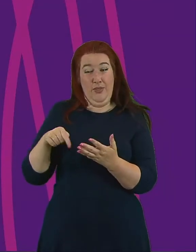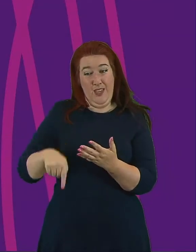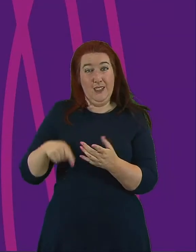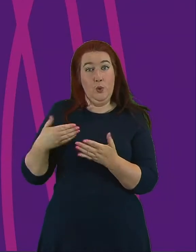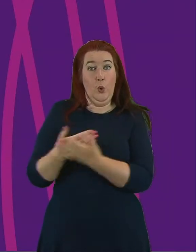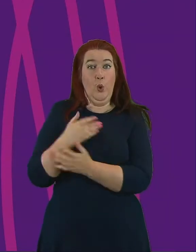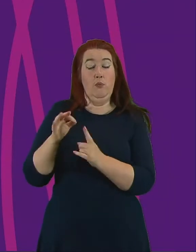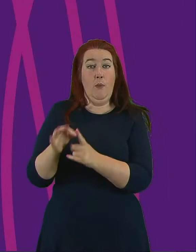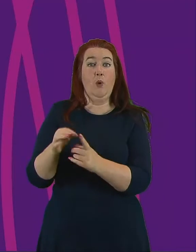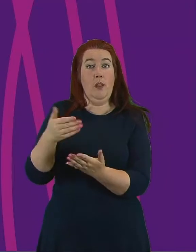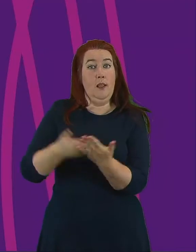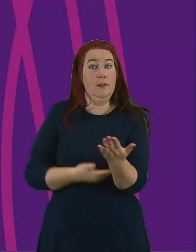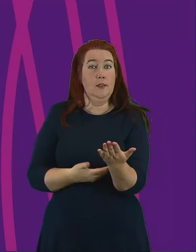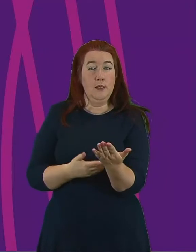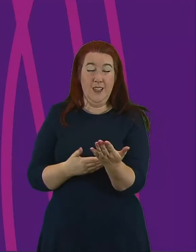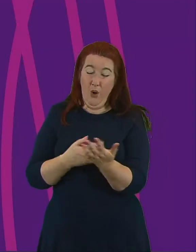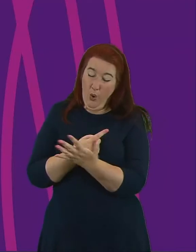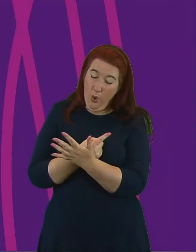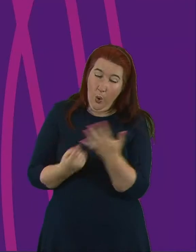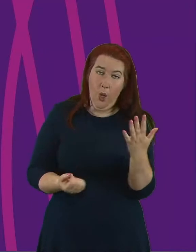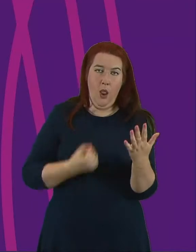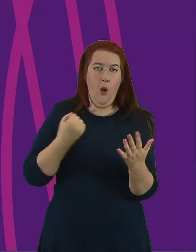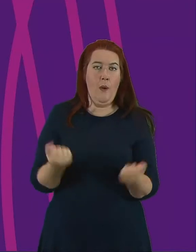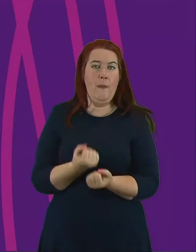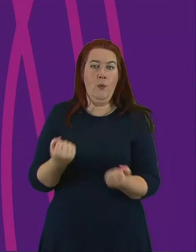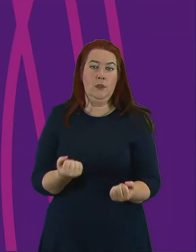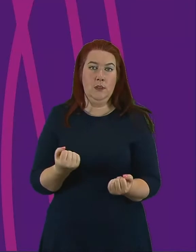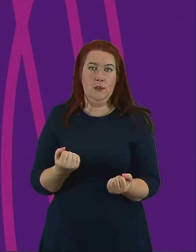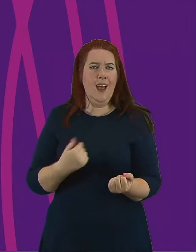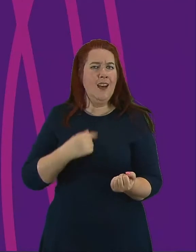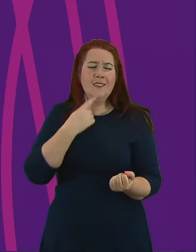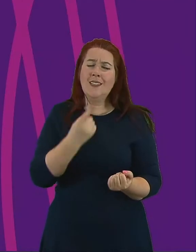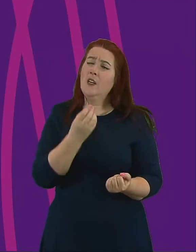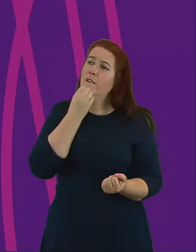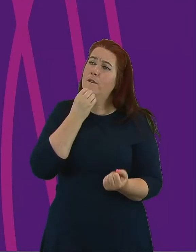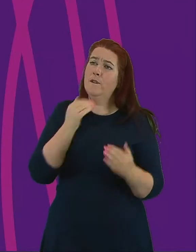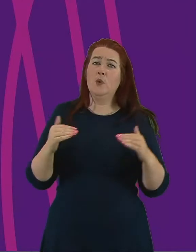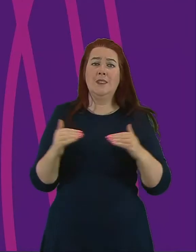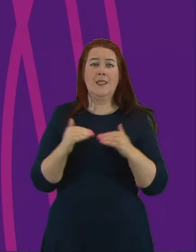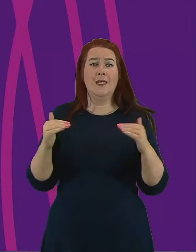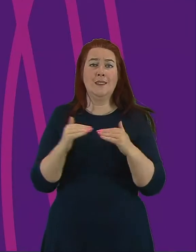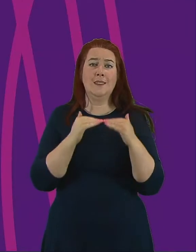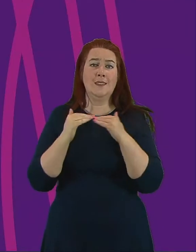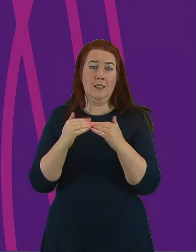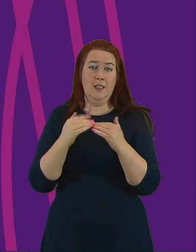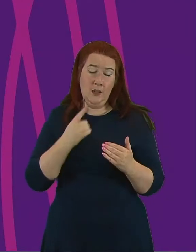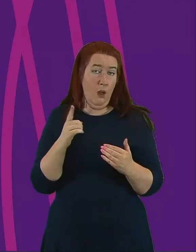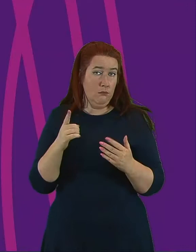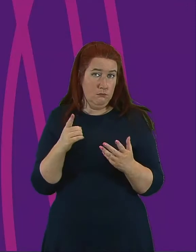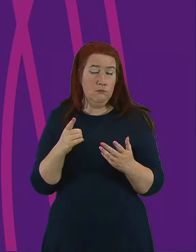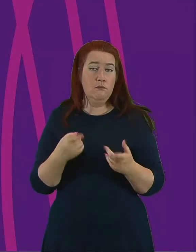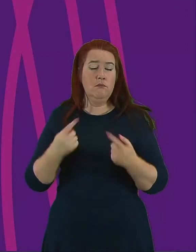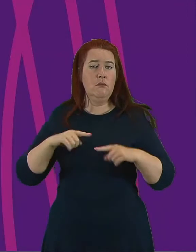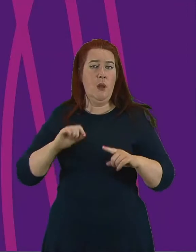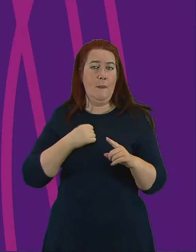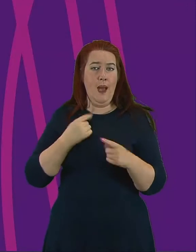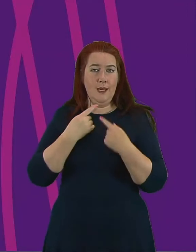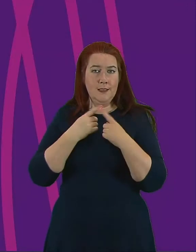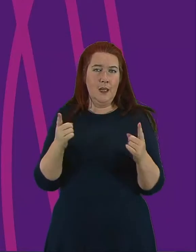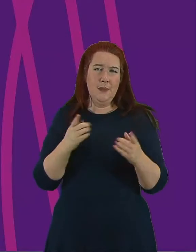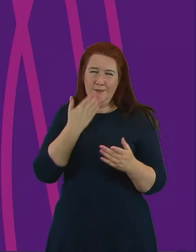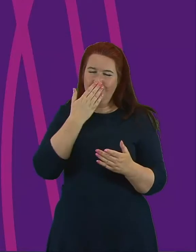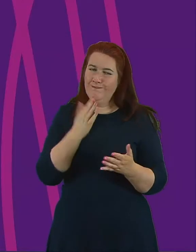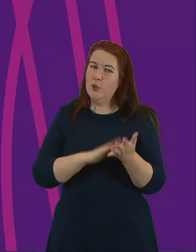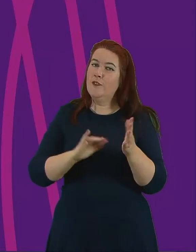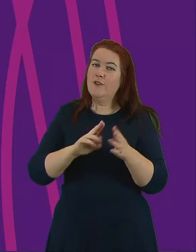proposals. Every single one. I've mentioned food standards, but let me just go, Presiding Officer, to what I said in my statement. Clearly, Murdo